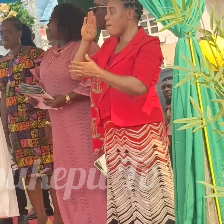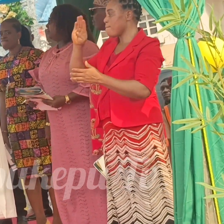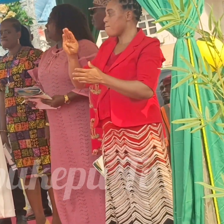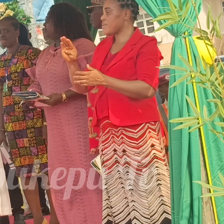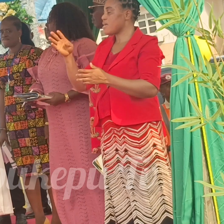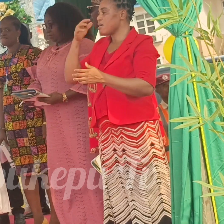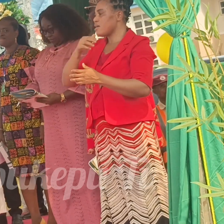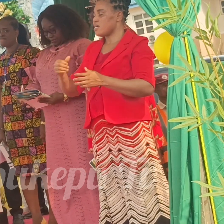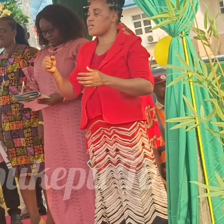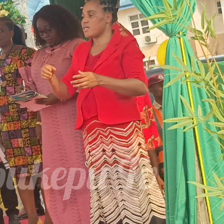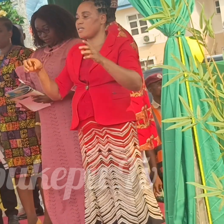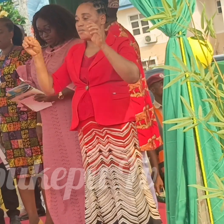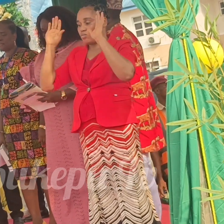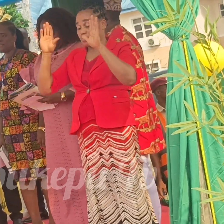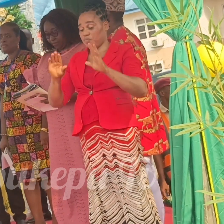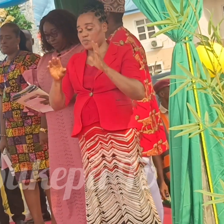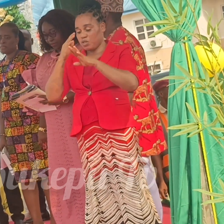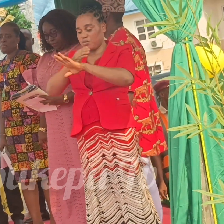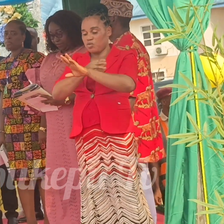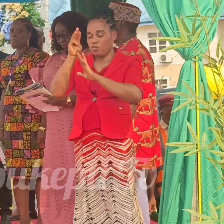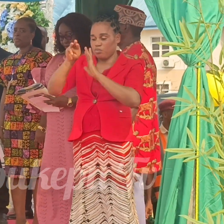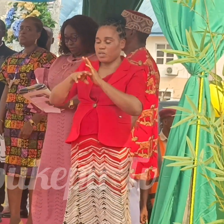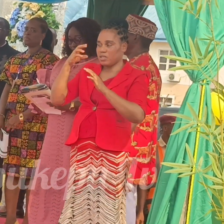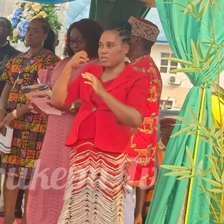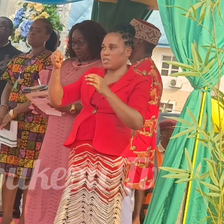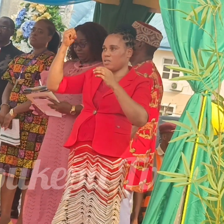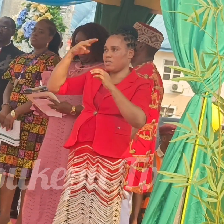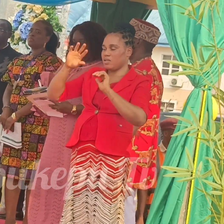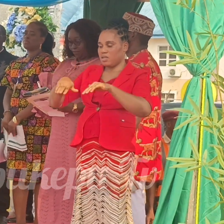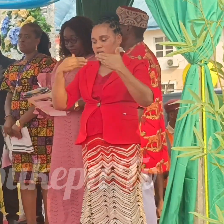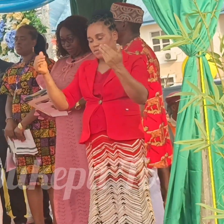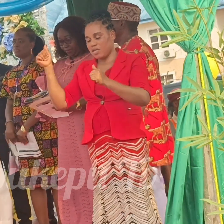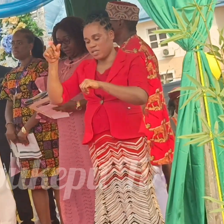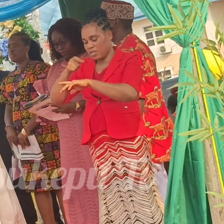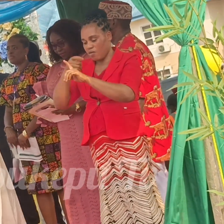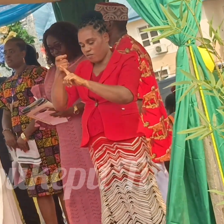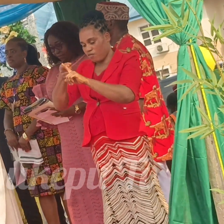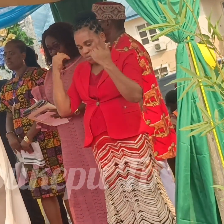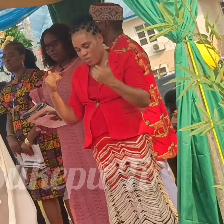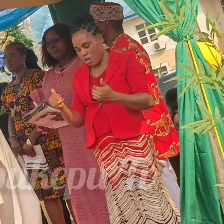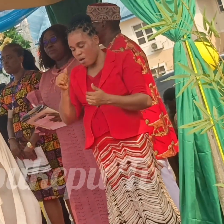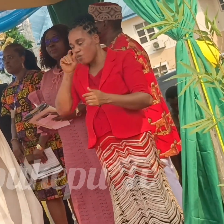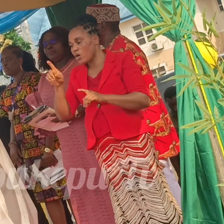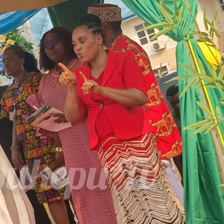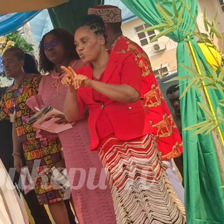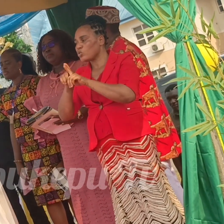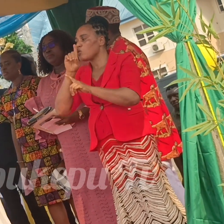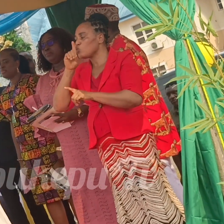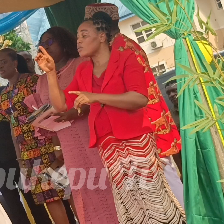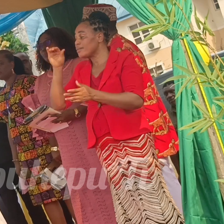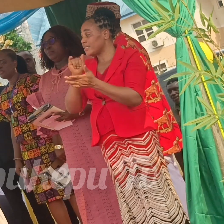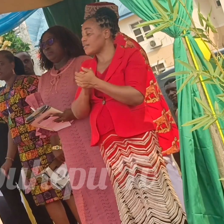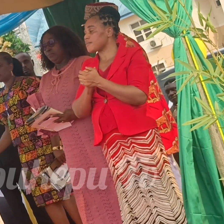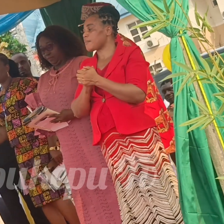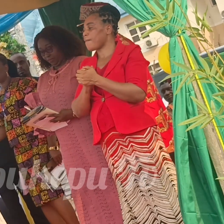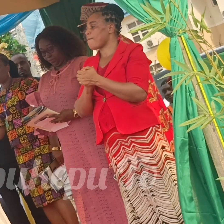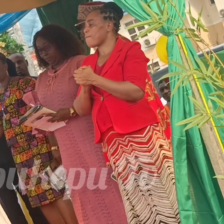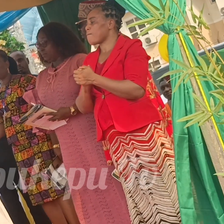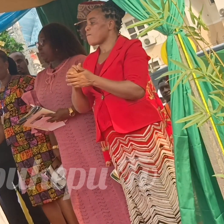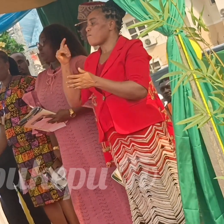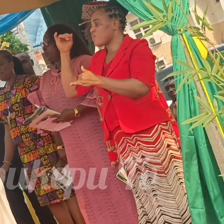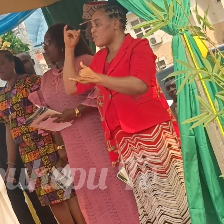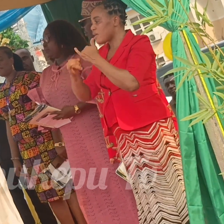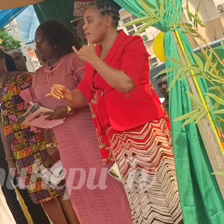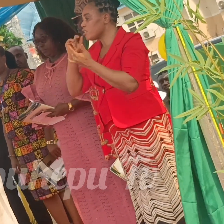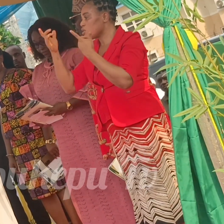a significant improvement in electricity delivery anytime from now. I'm also assuring you that the end